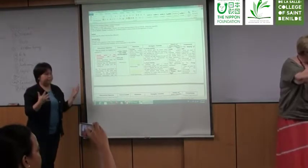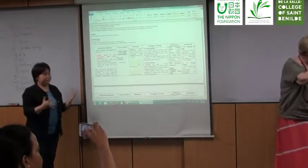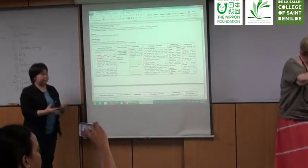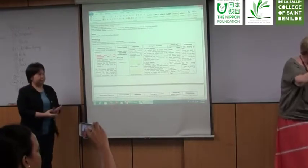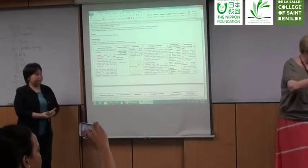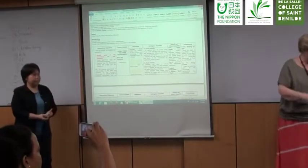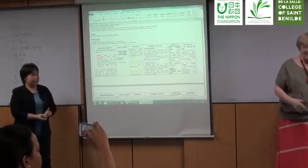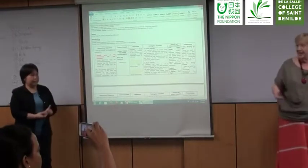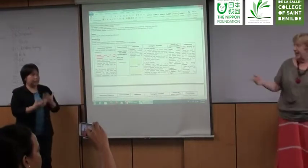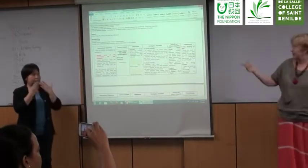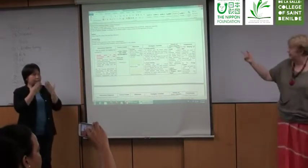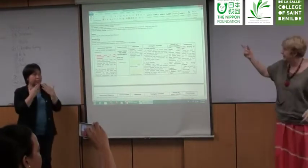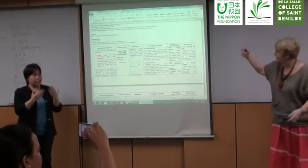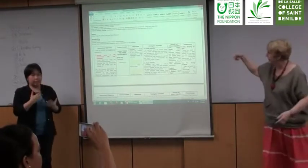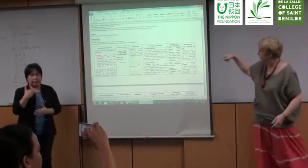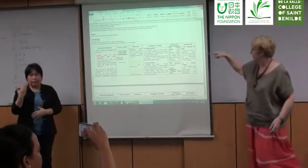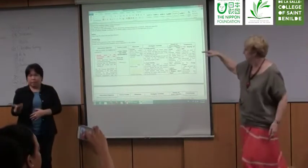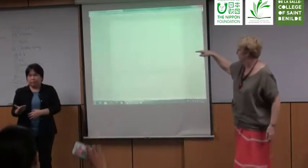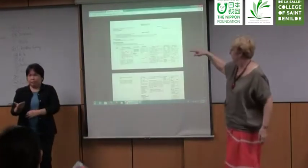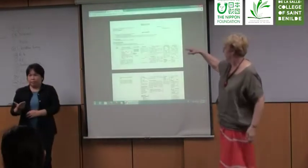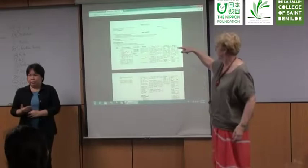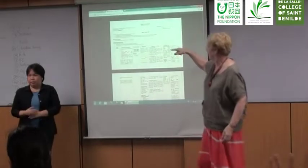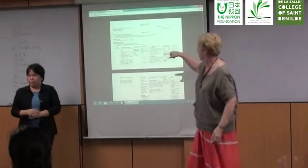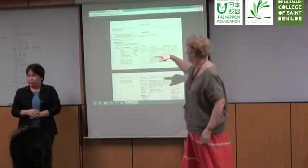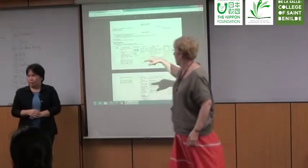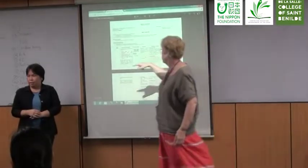Thank you. Next.